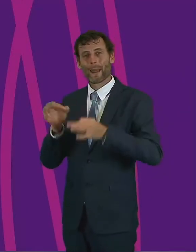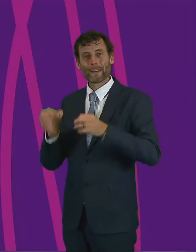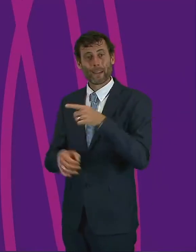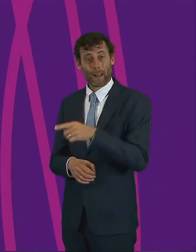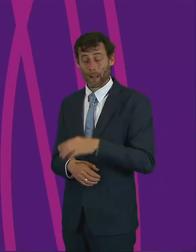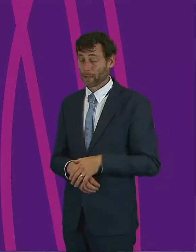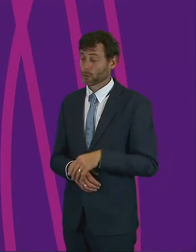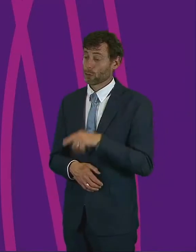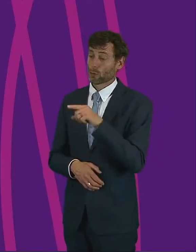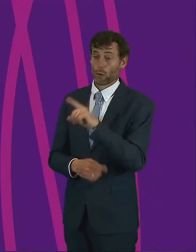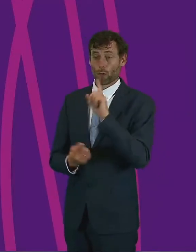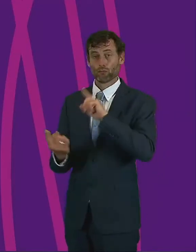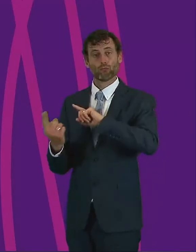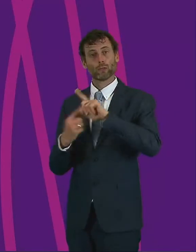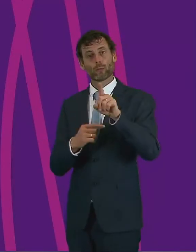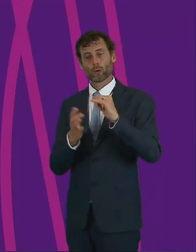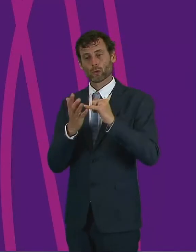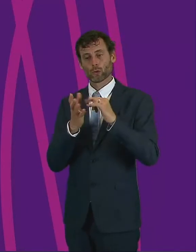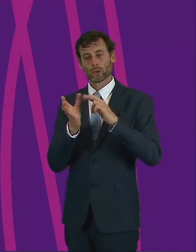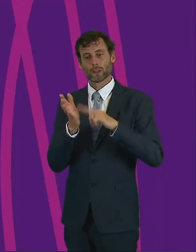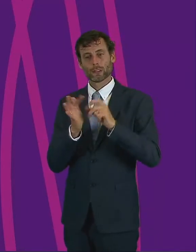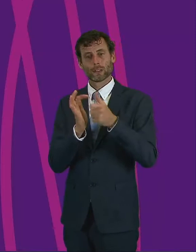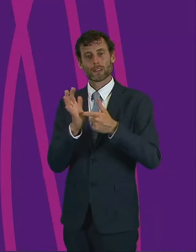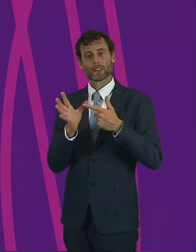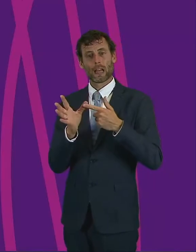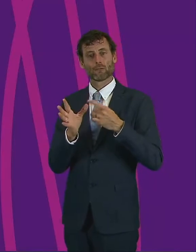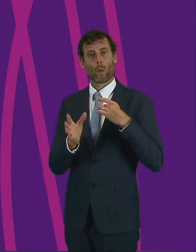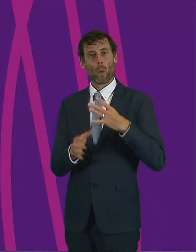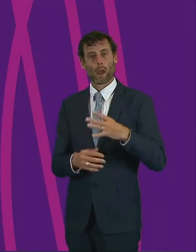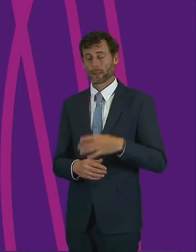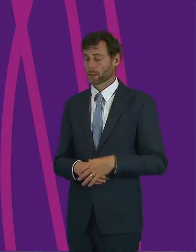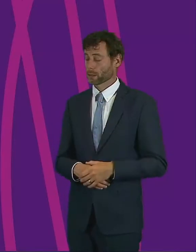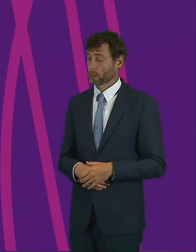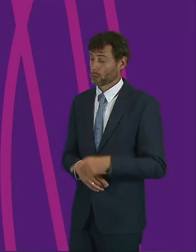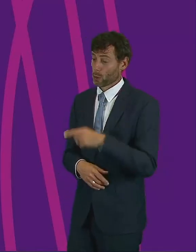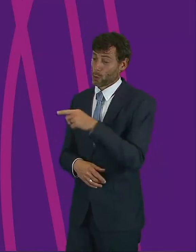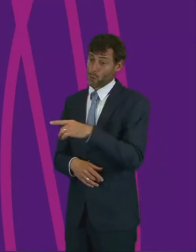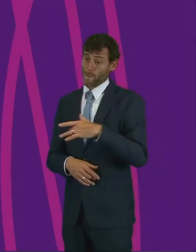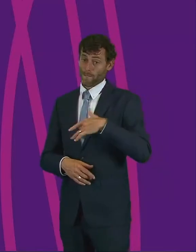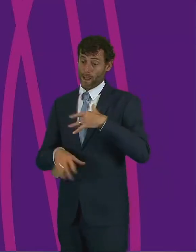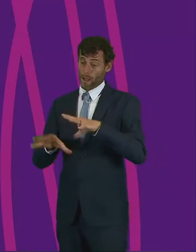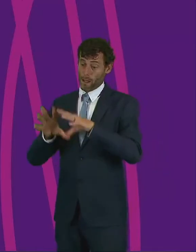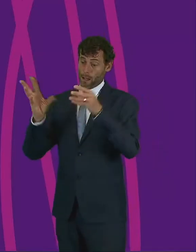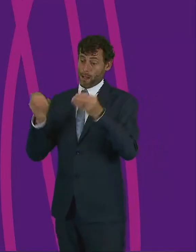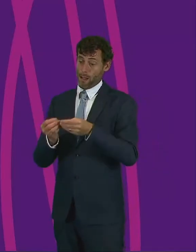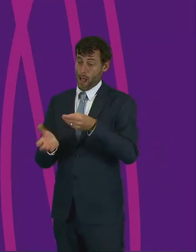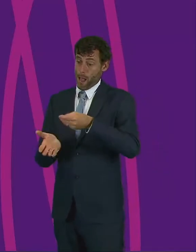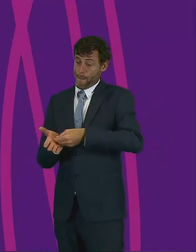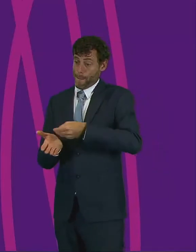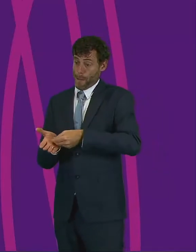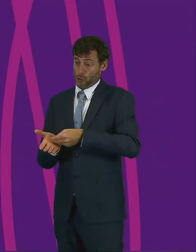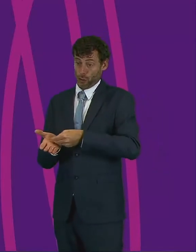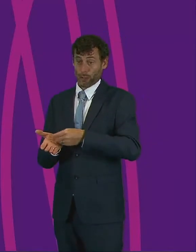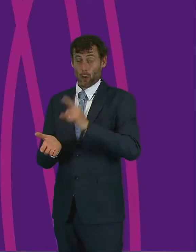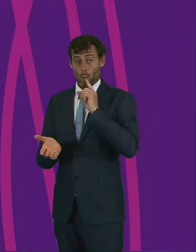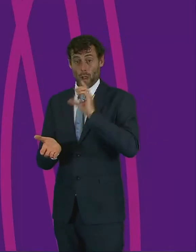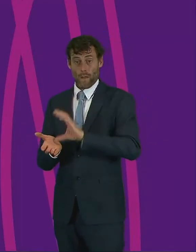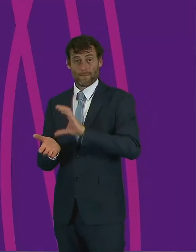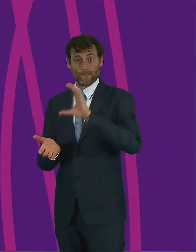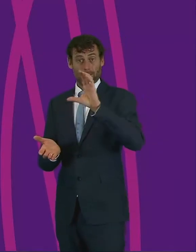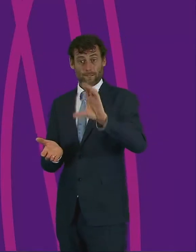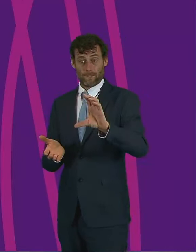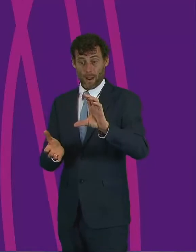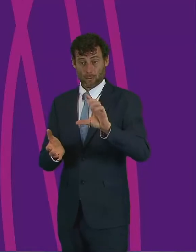White, can you tell me and confirm if you believe that the total budget that is coming to Scotland this year